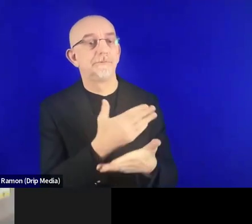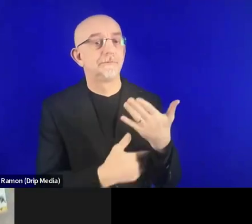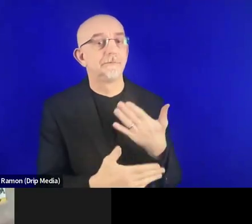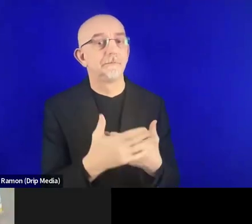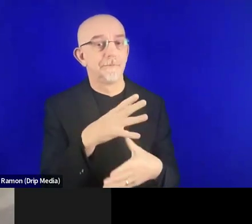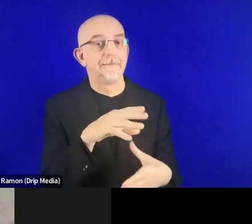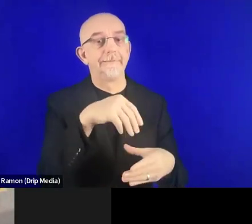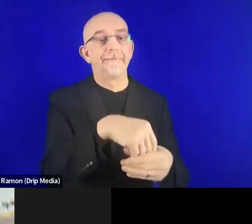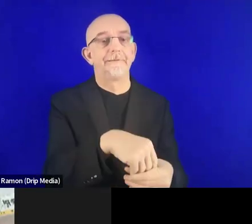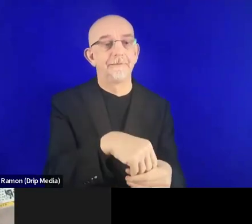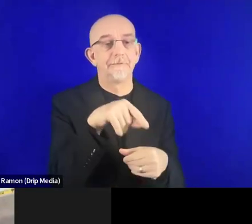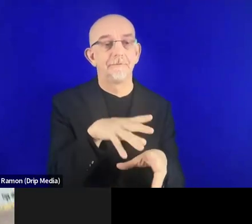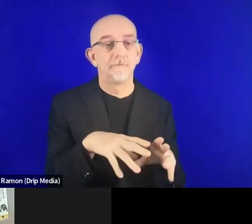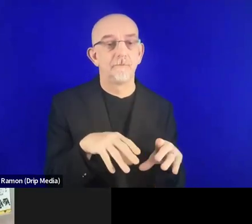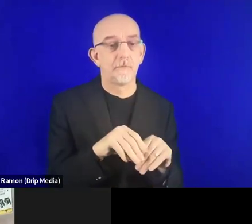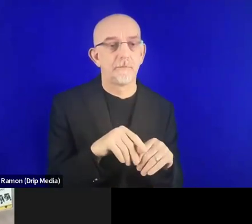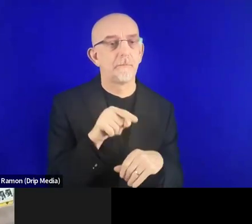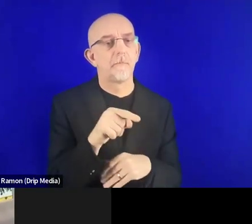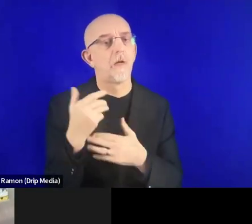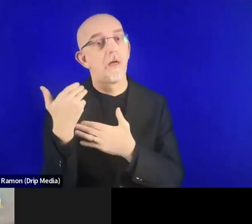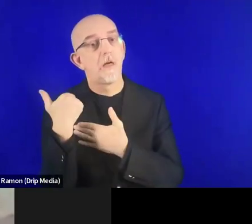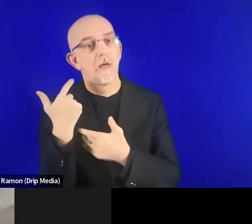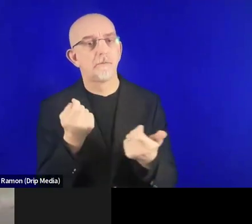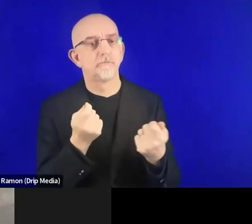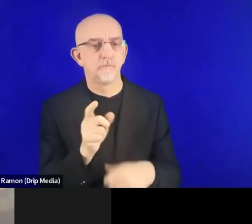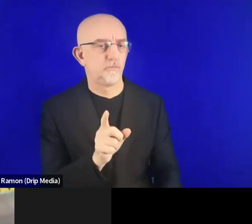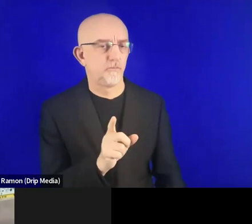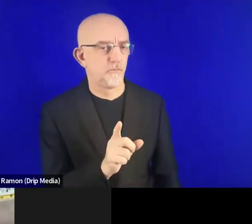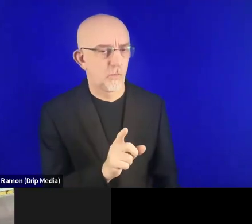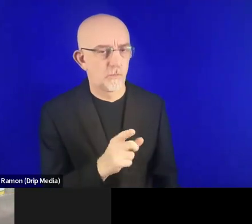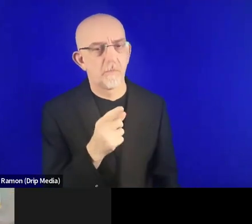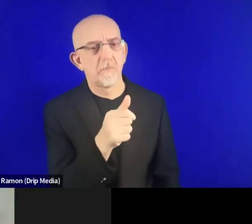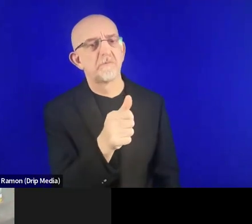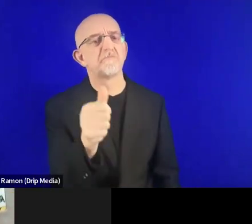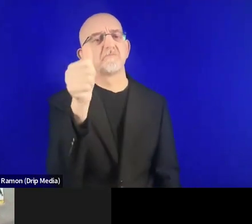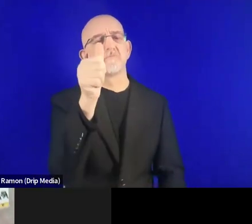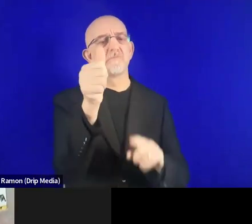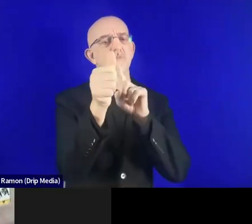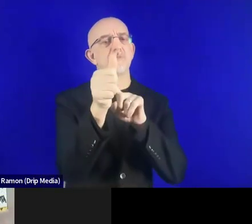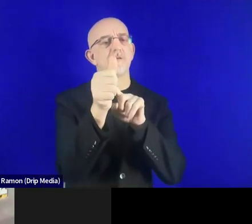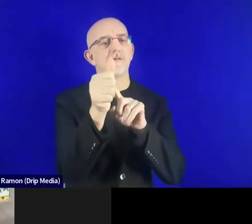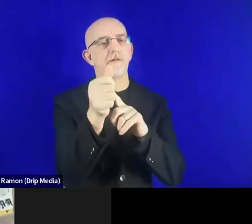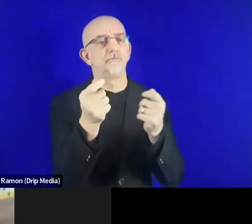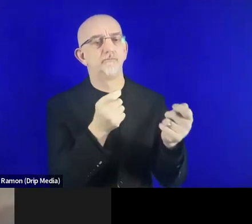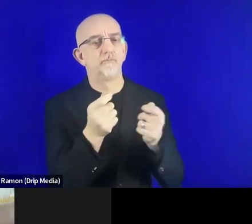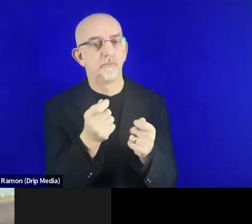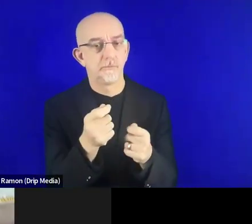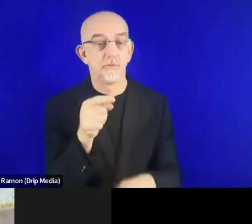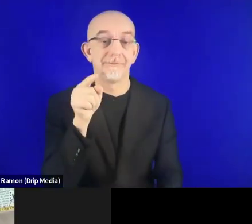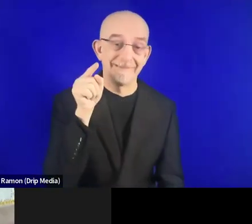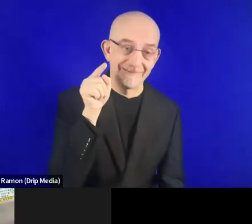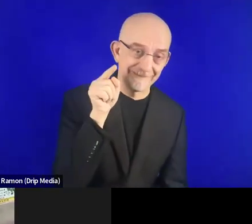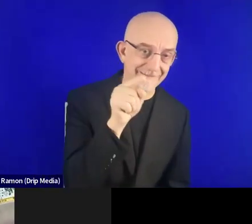that are actually captured within the program. So if the head of the household gets this conditional